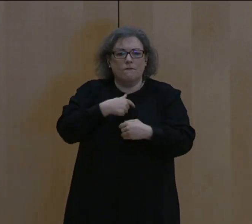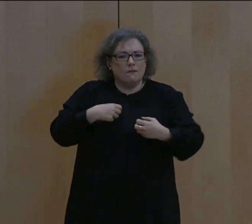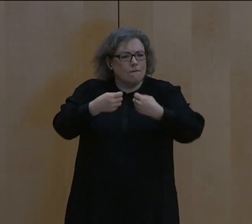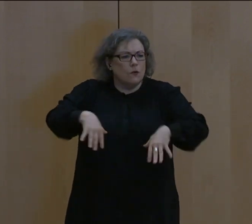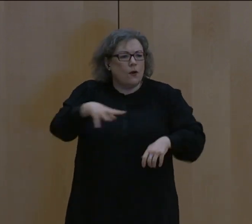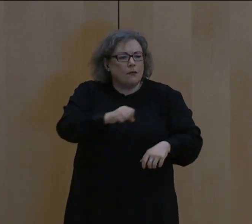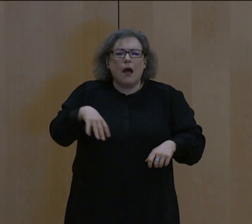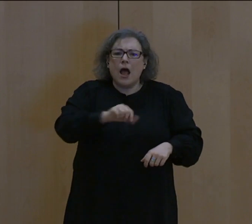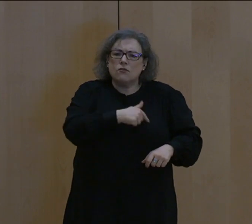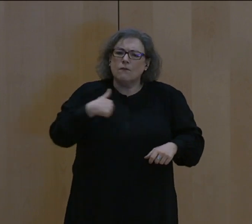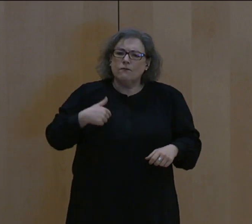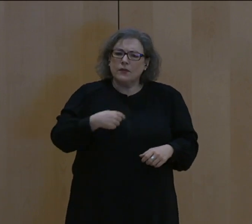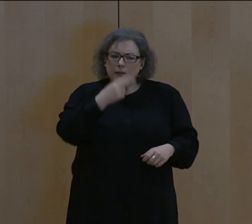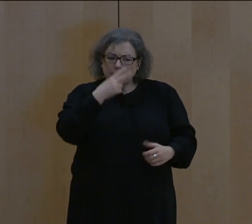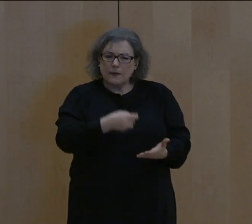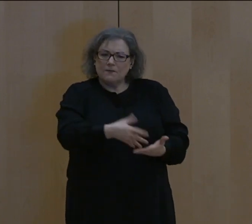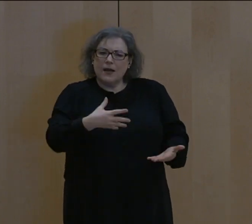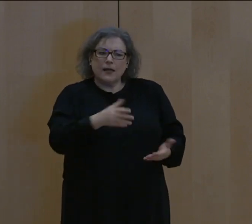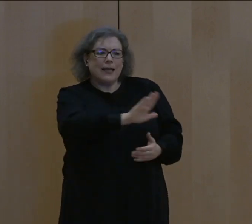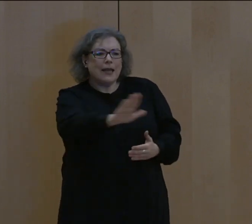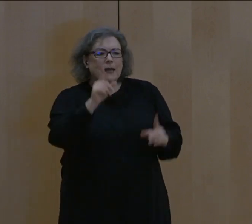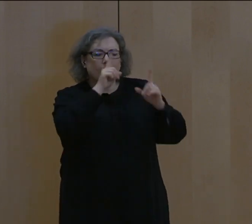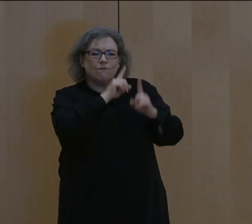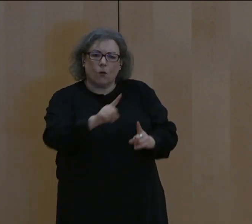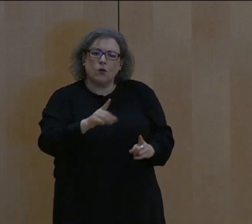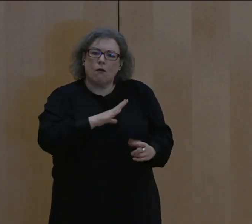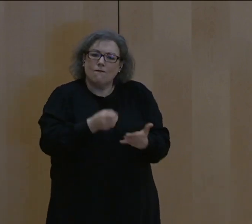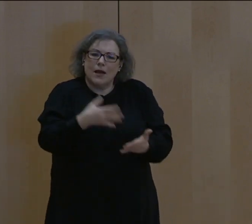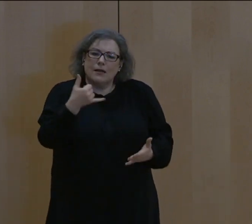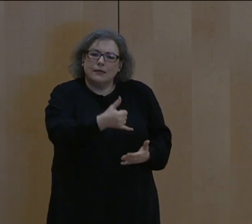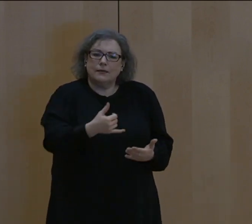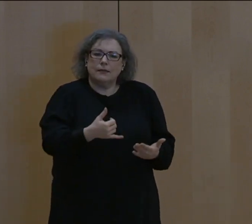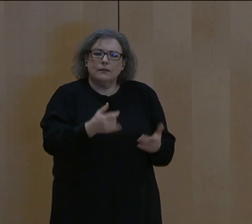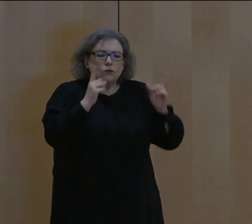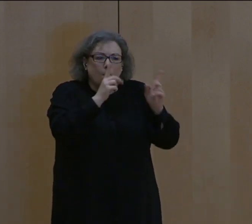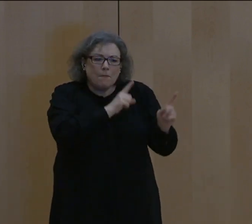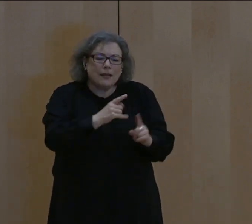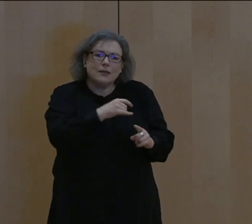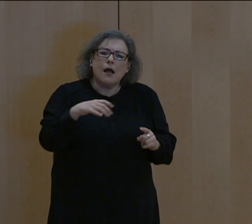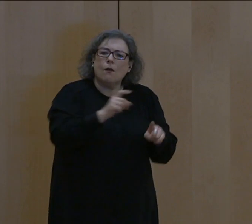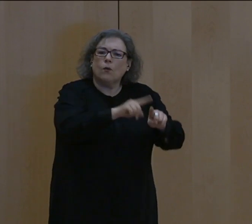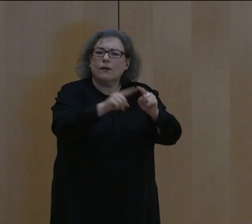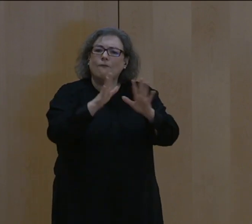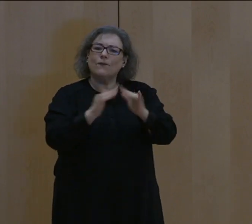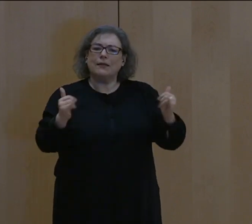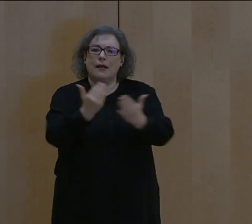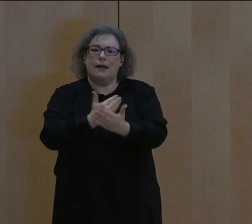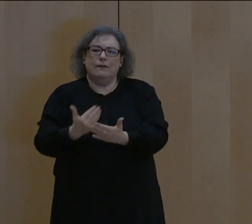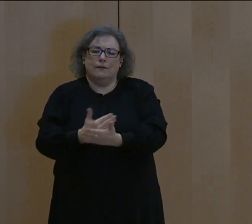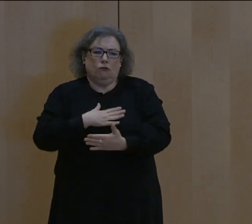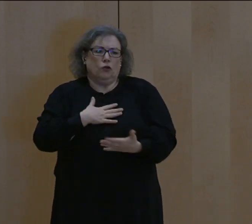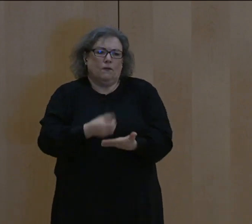your people value, everything that people of any country, free country value, it would mean that all neighbors of